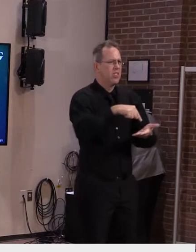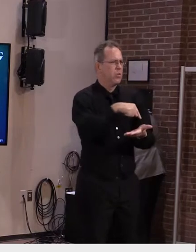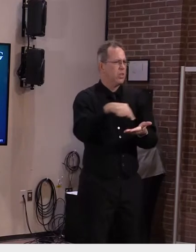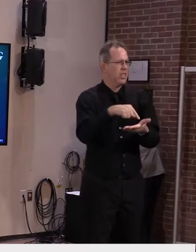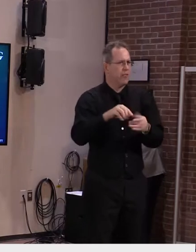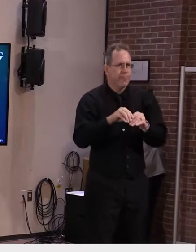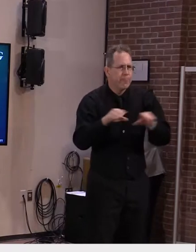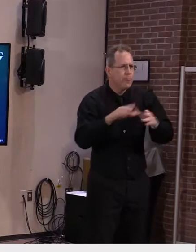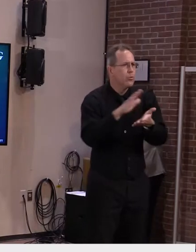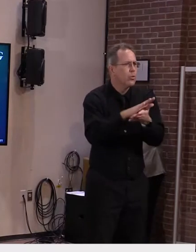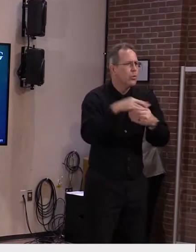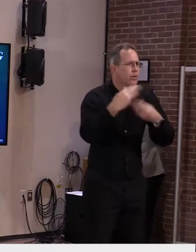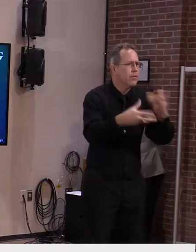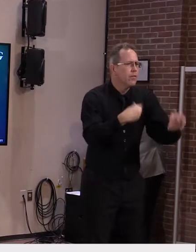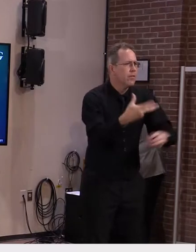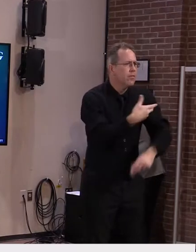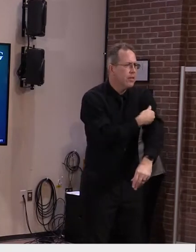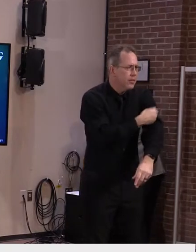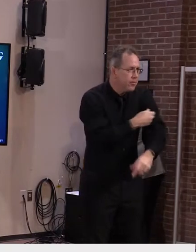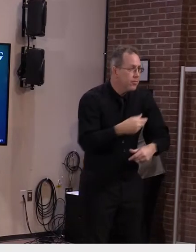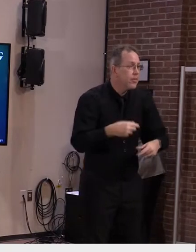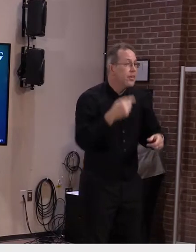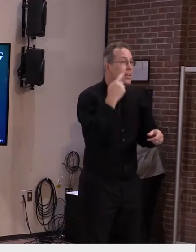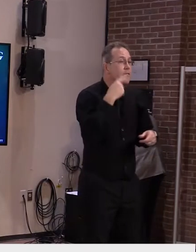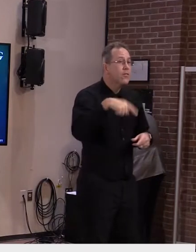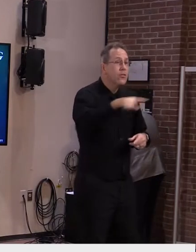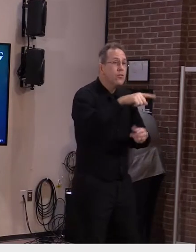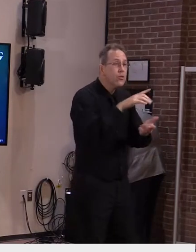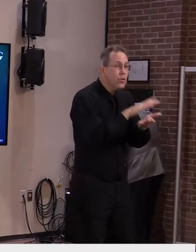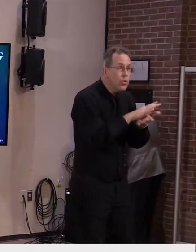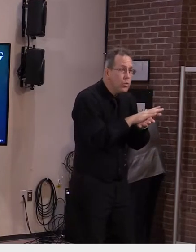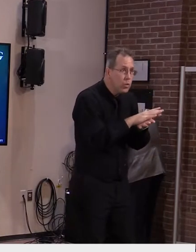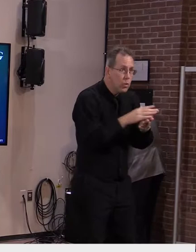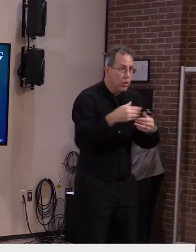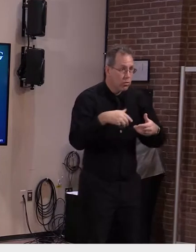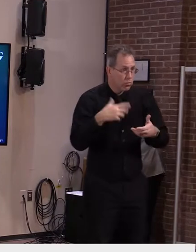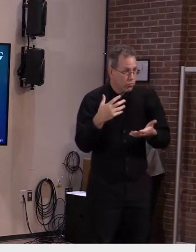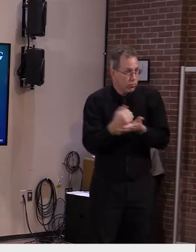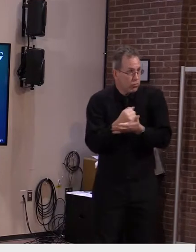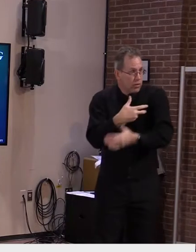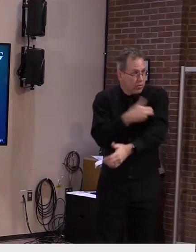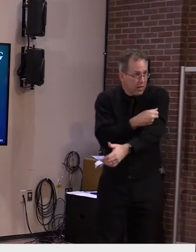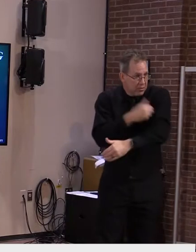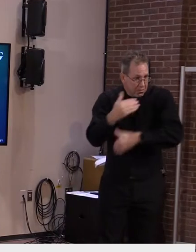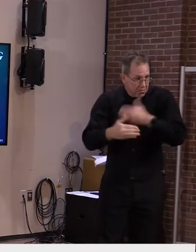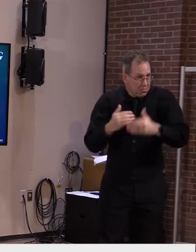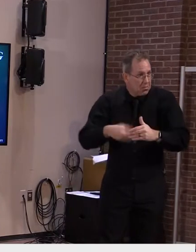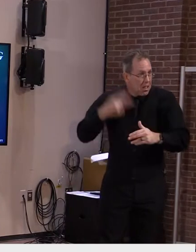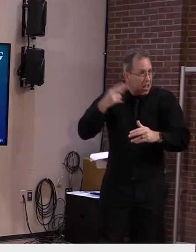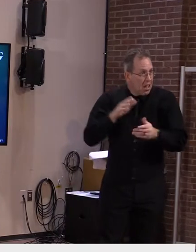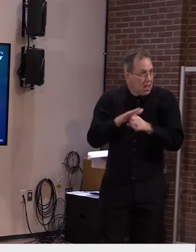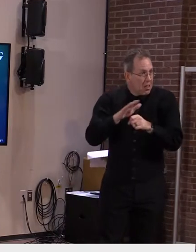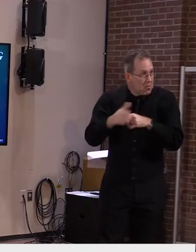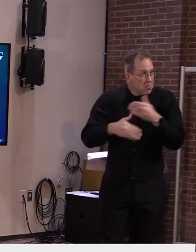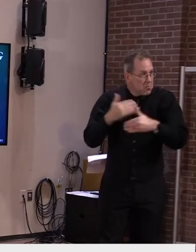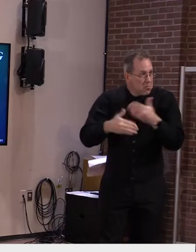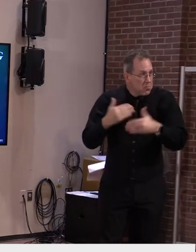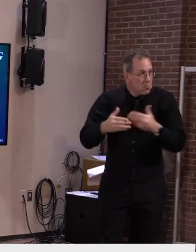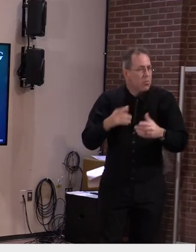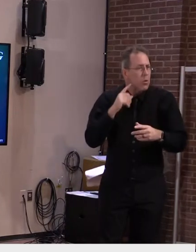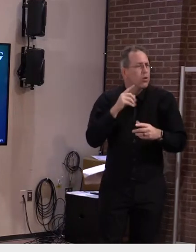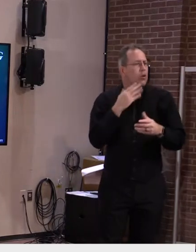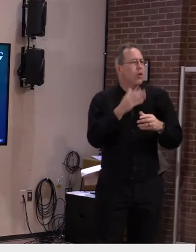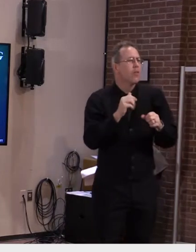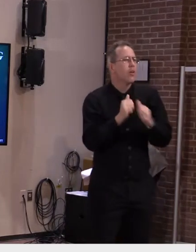program, schools can qualify for a grant award when they achieve a high vaccination rate among their student body. We designed this program, which